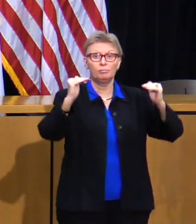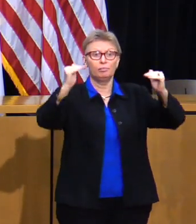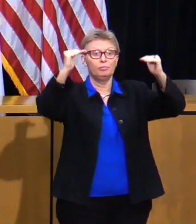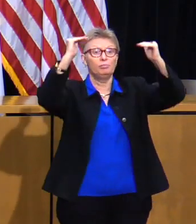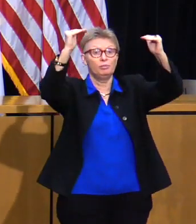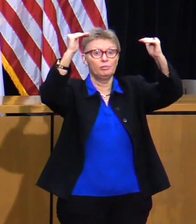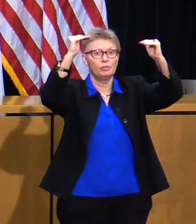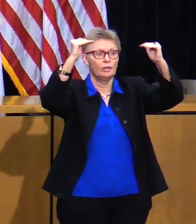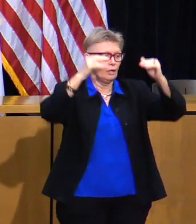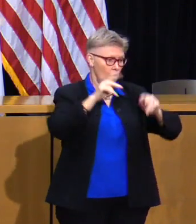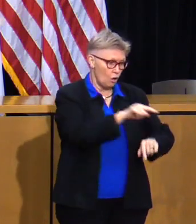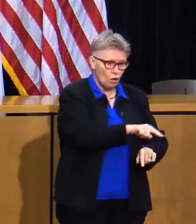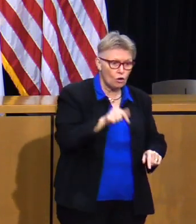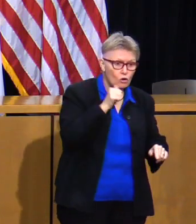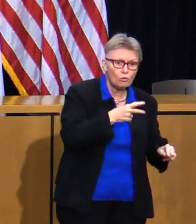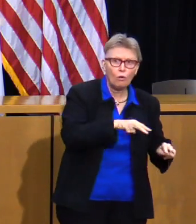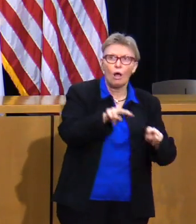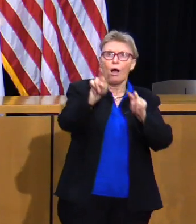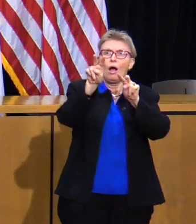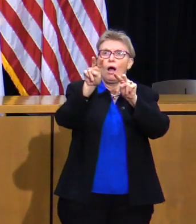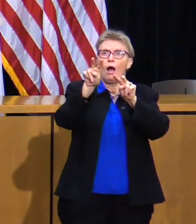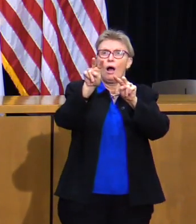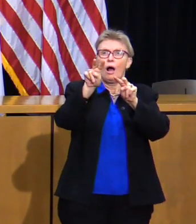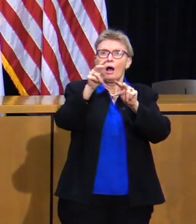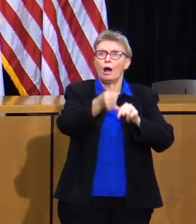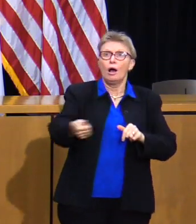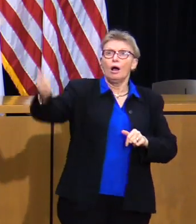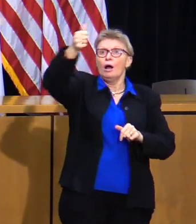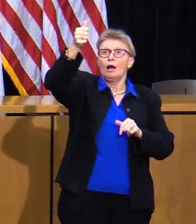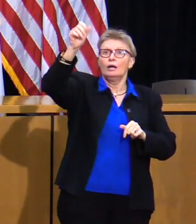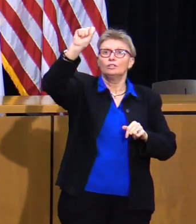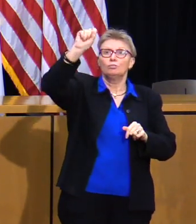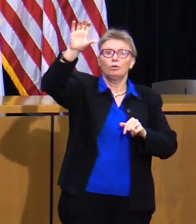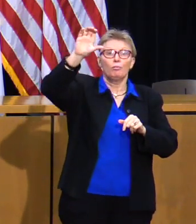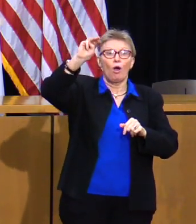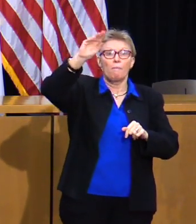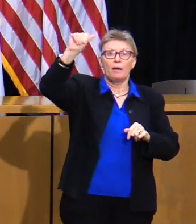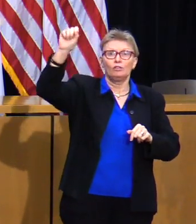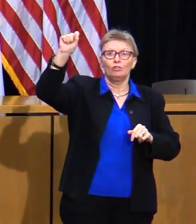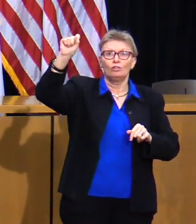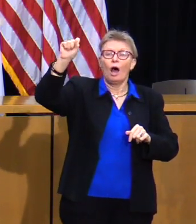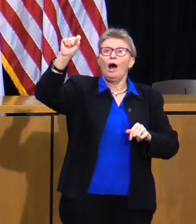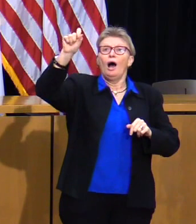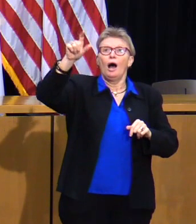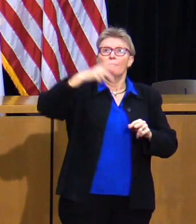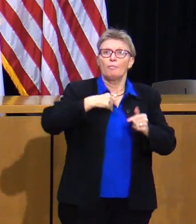first Latina woman serving in our highest court in this Commonwealth is profound.